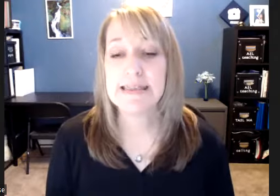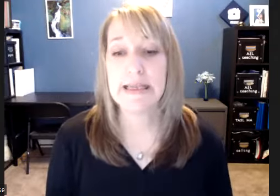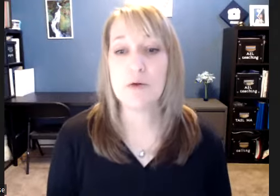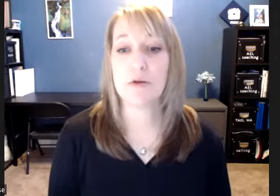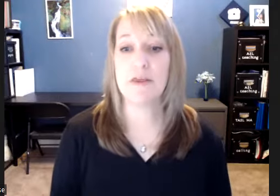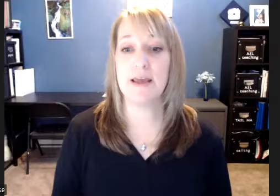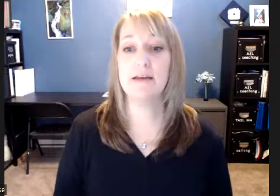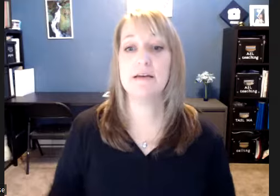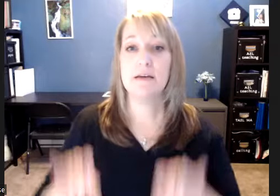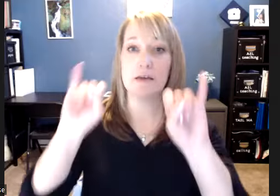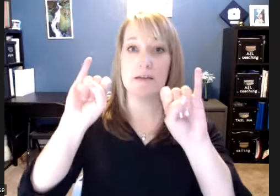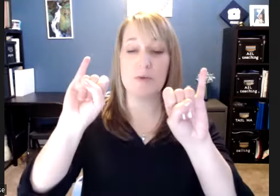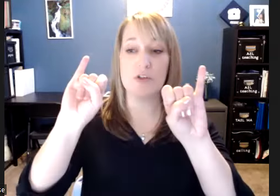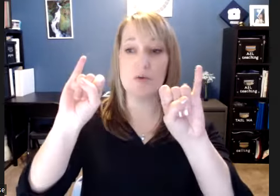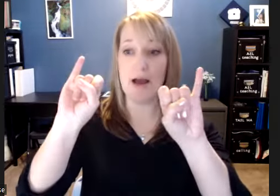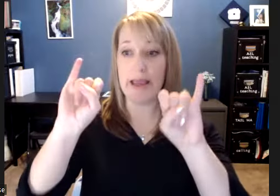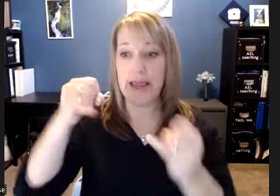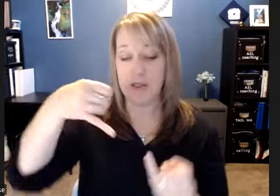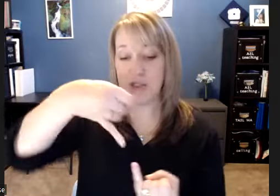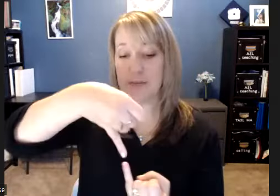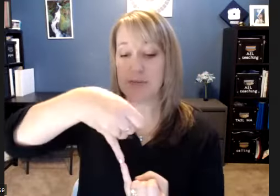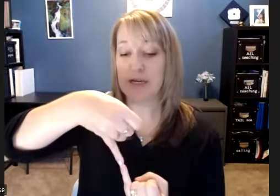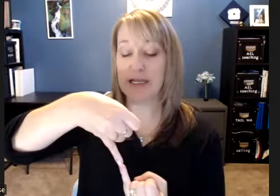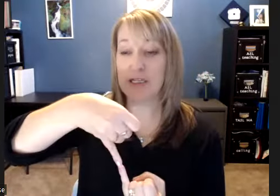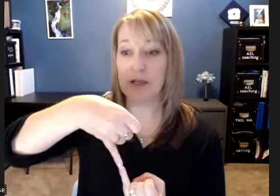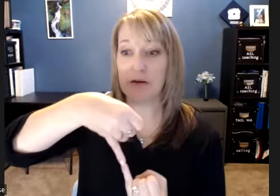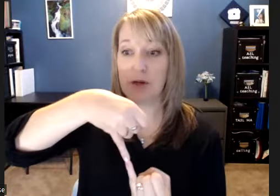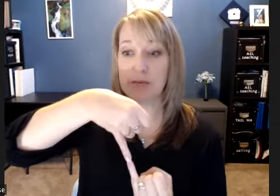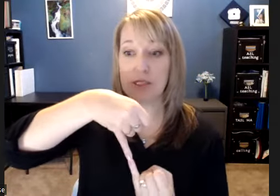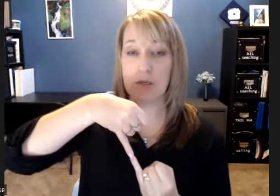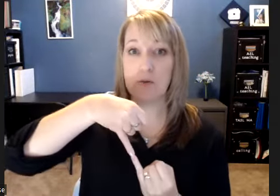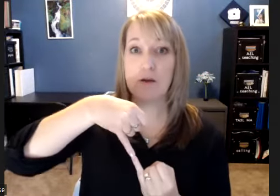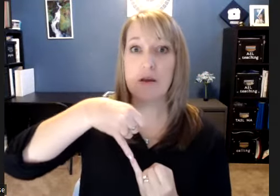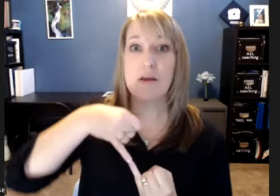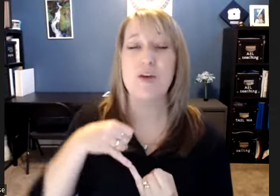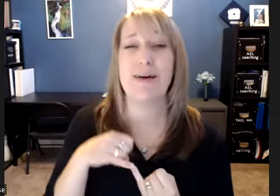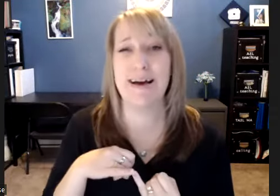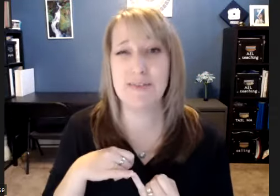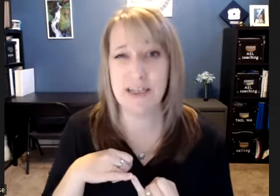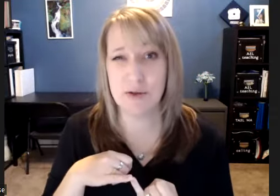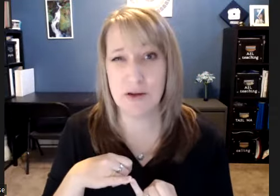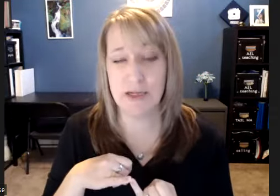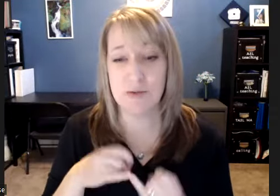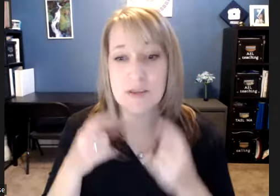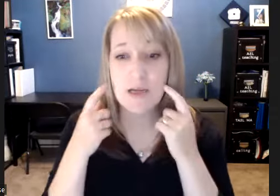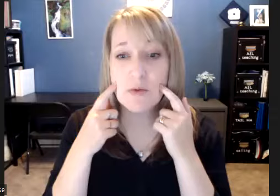Skinny or thin is with two eye hand shapes pointing at each other, palms to you. You have to have a non-manual sign with